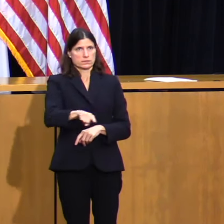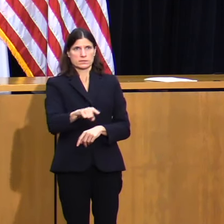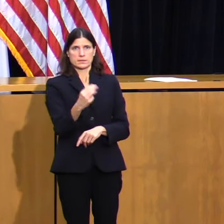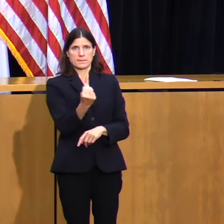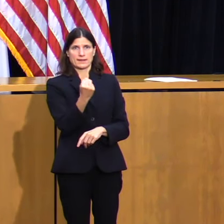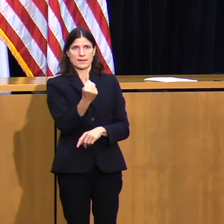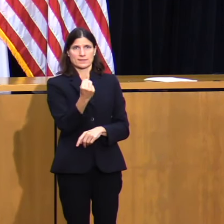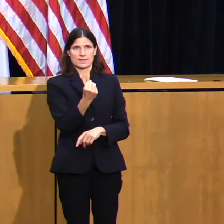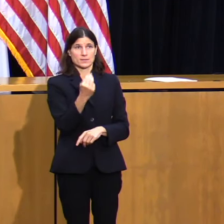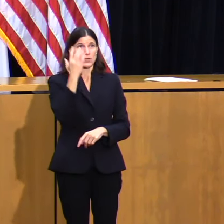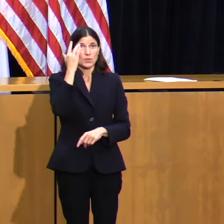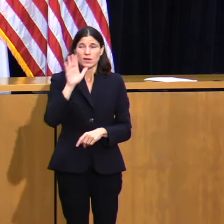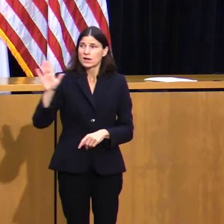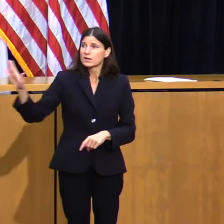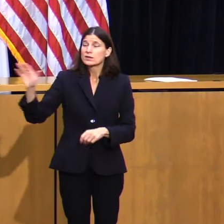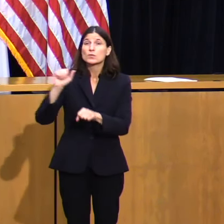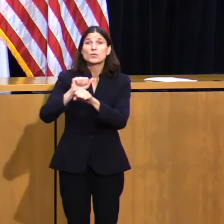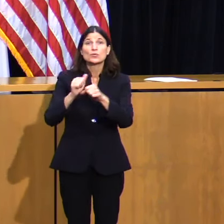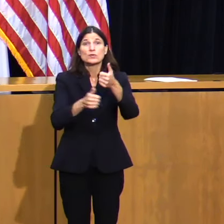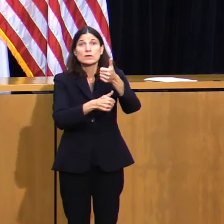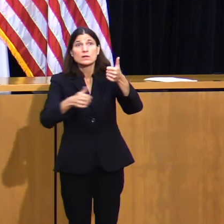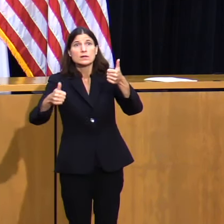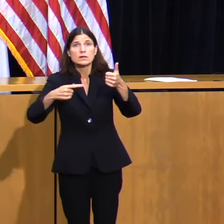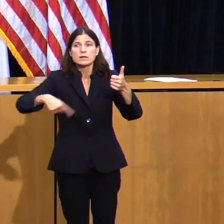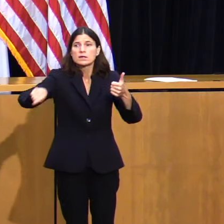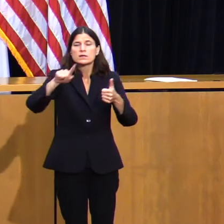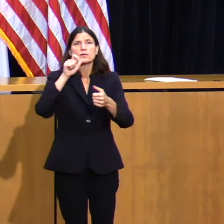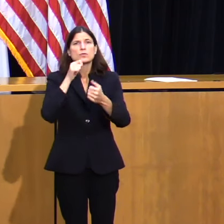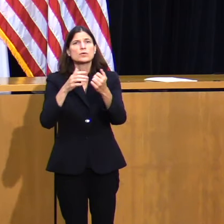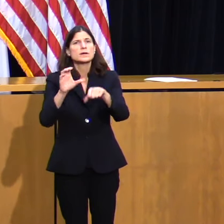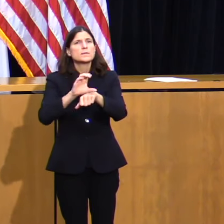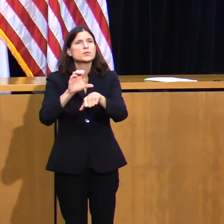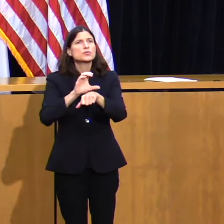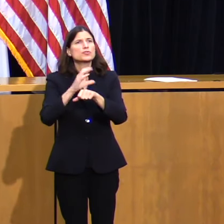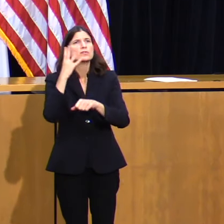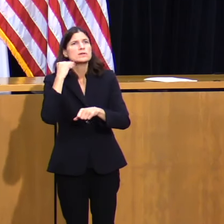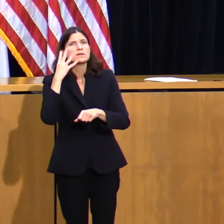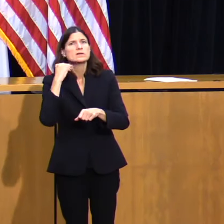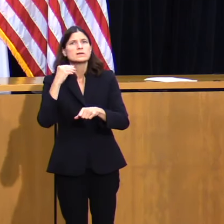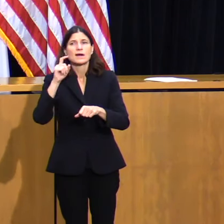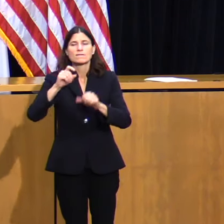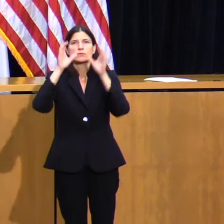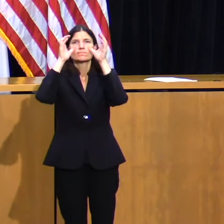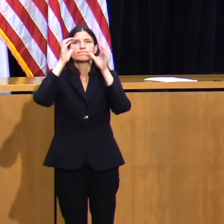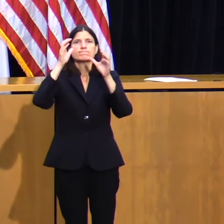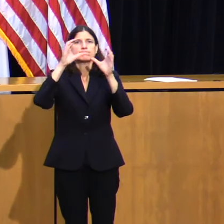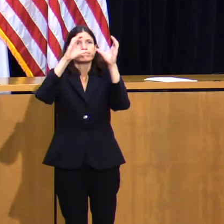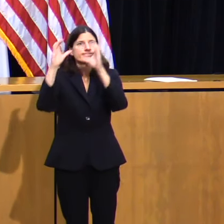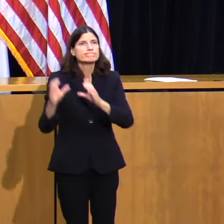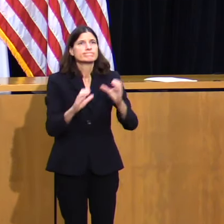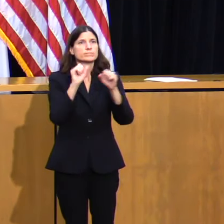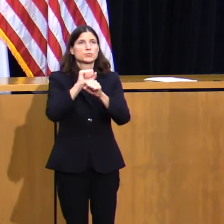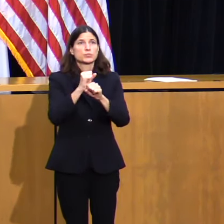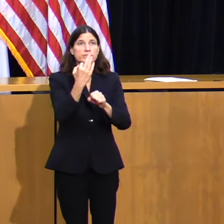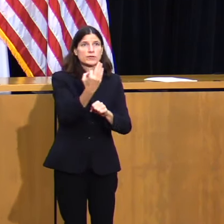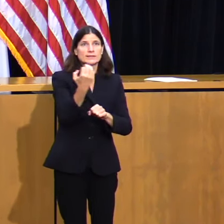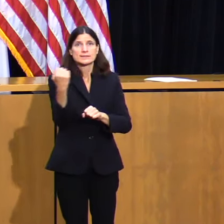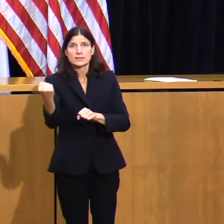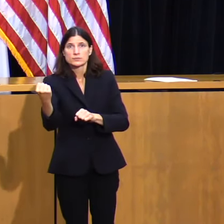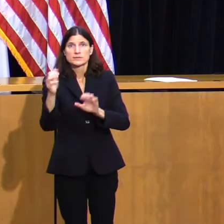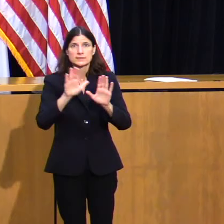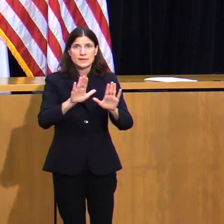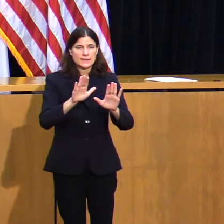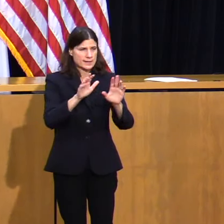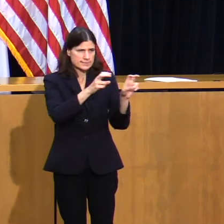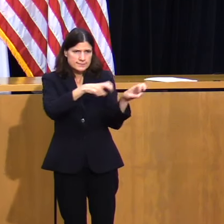staff on the job all weekend with every 4-hour updates to everyone up to and including me.